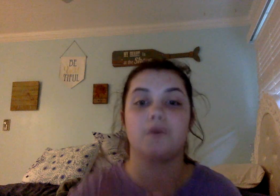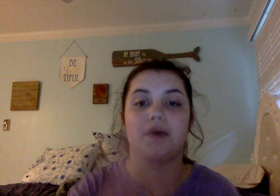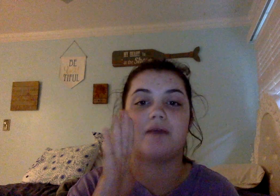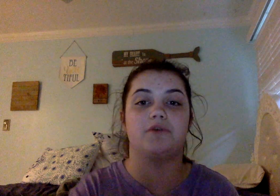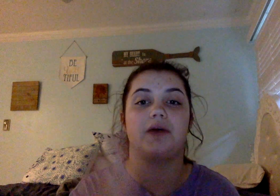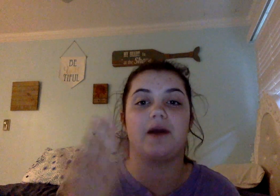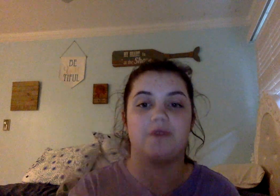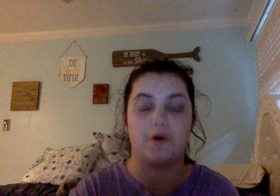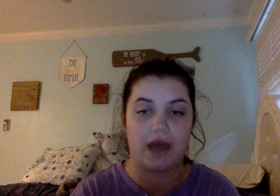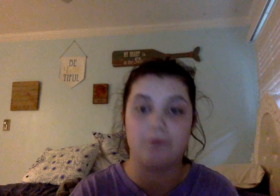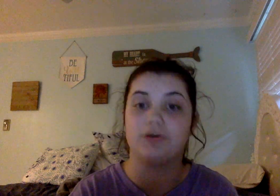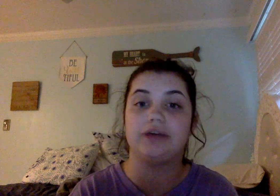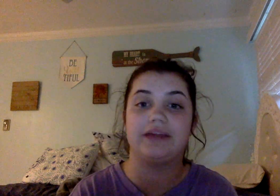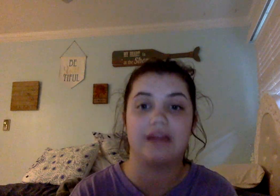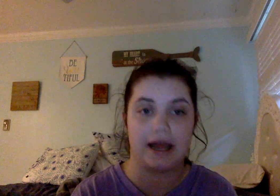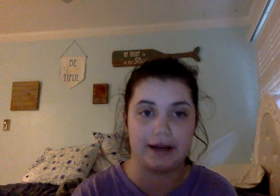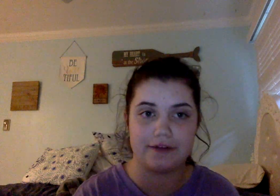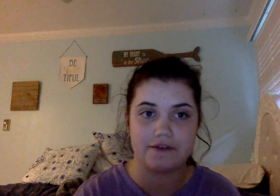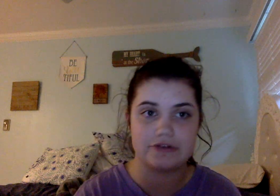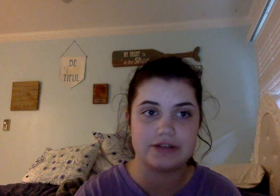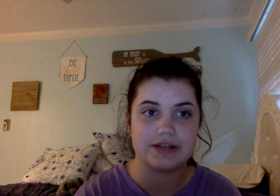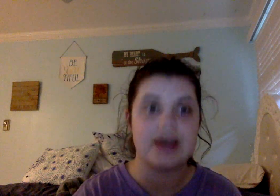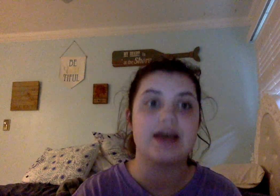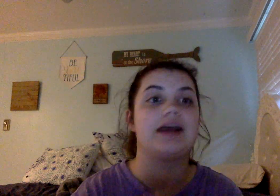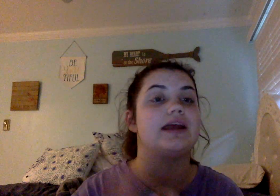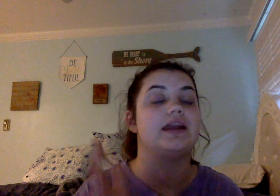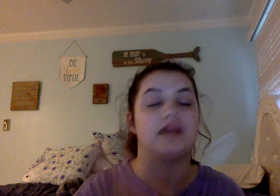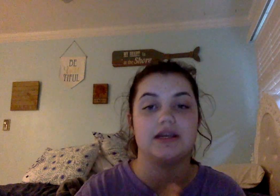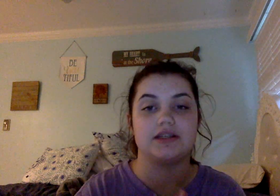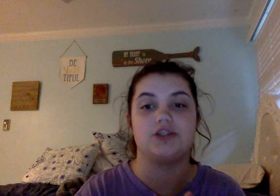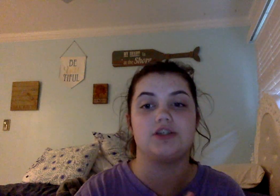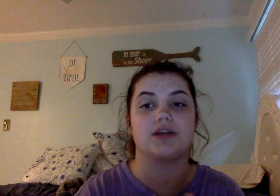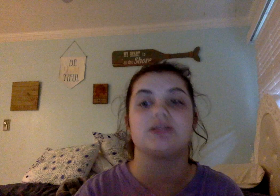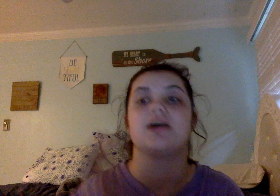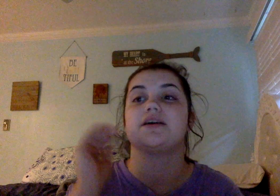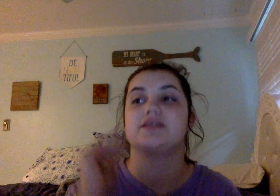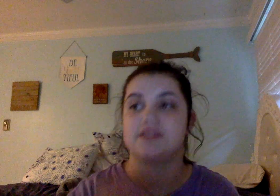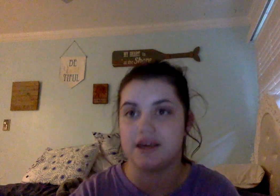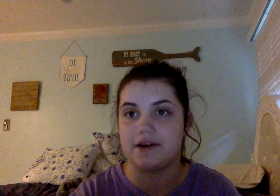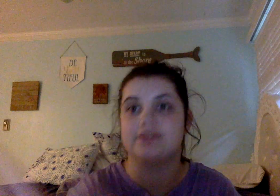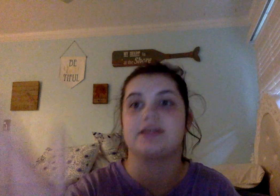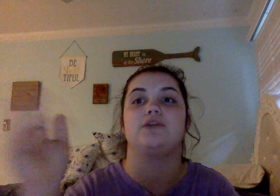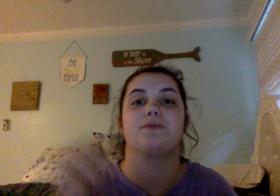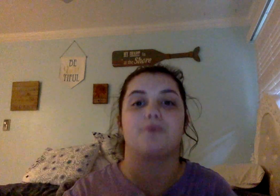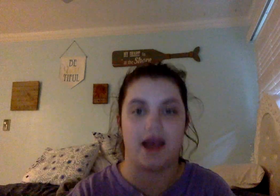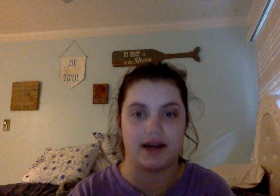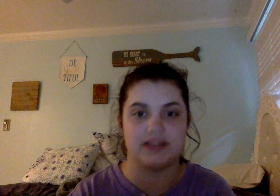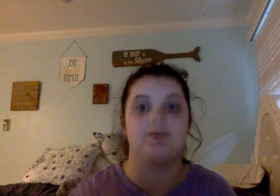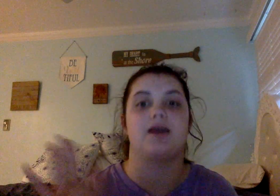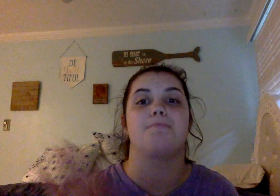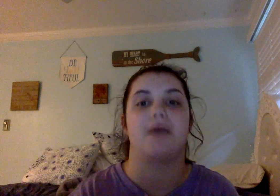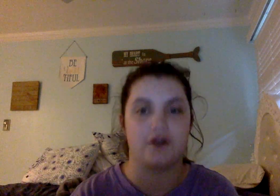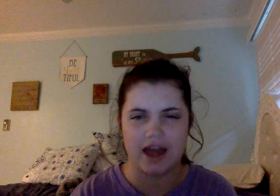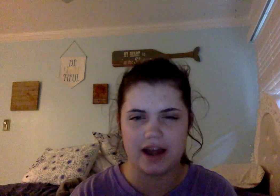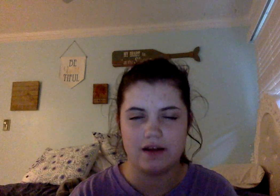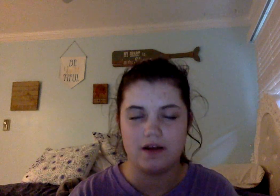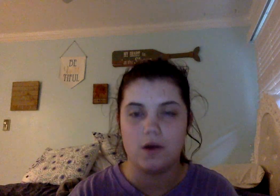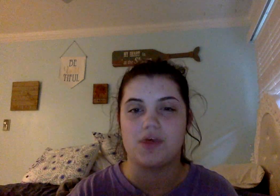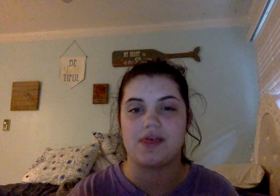vocab when you get in the higher levels. It is just skills that you need to practice to become better at with a little